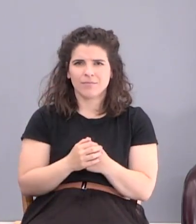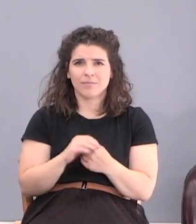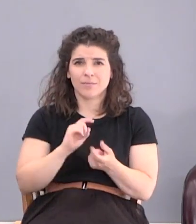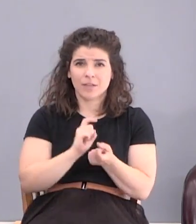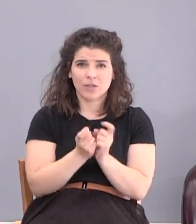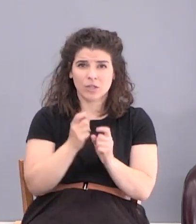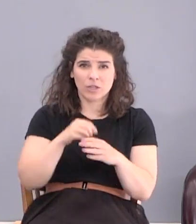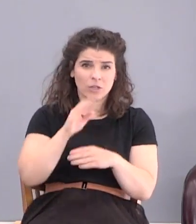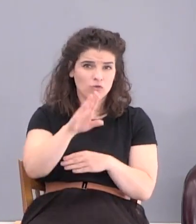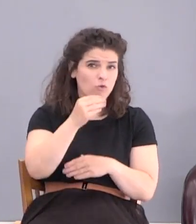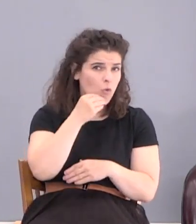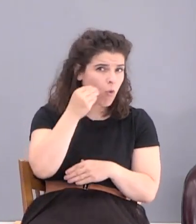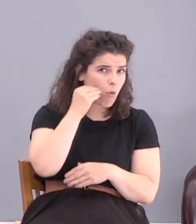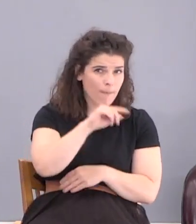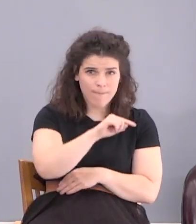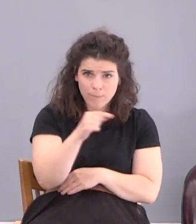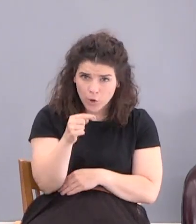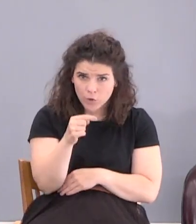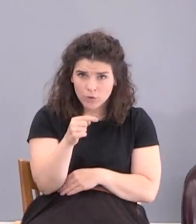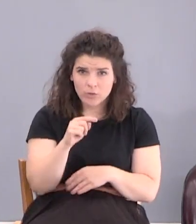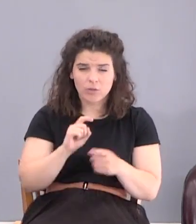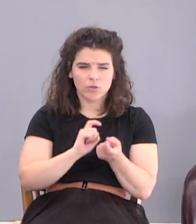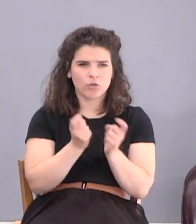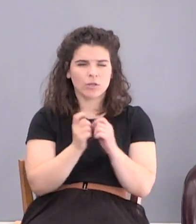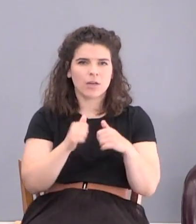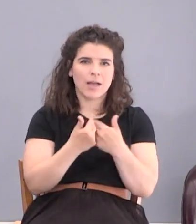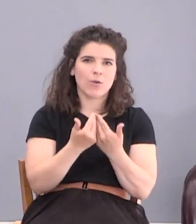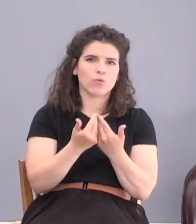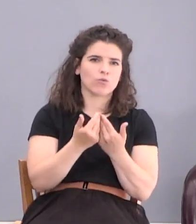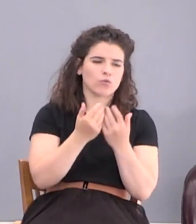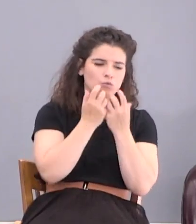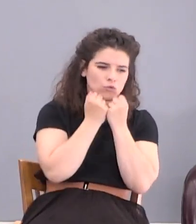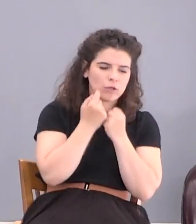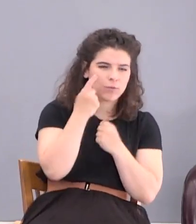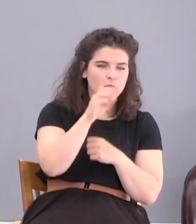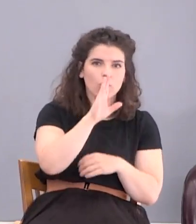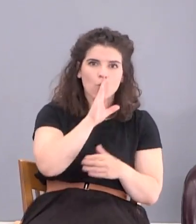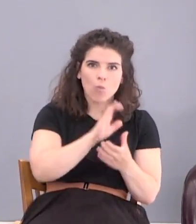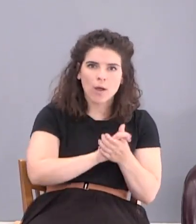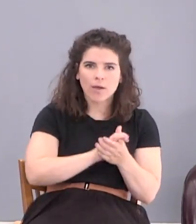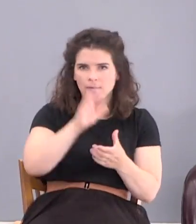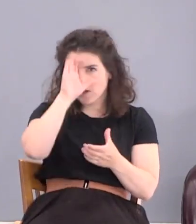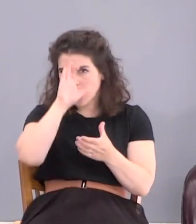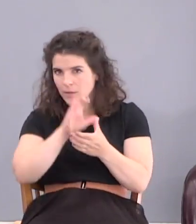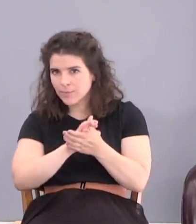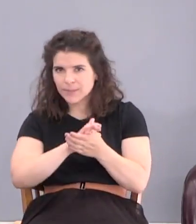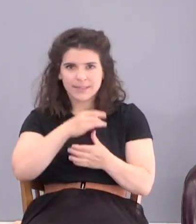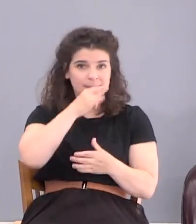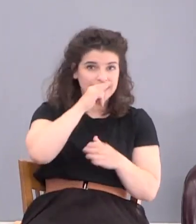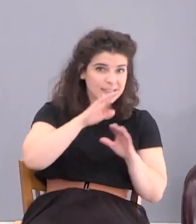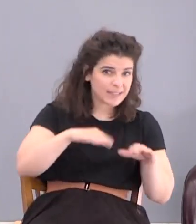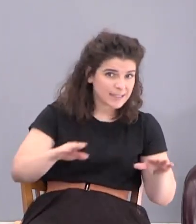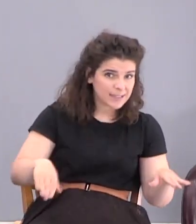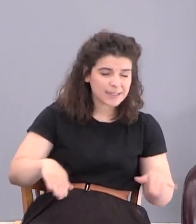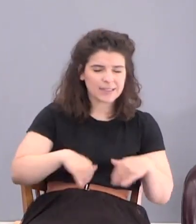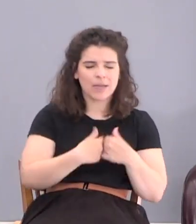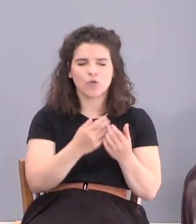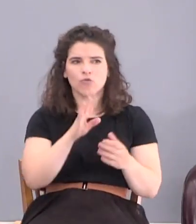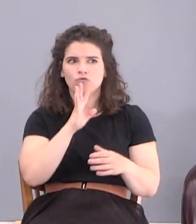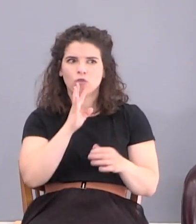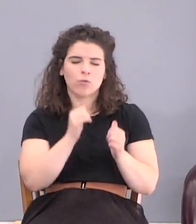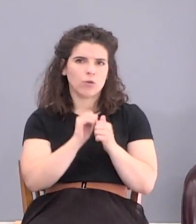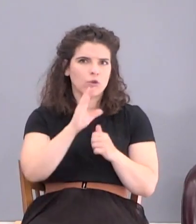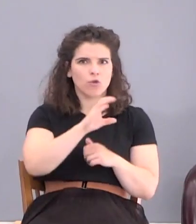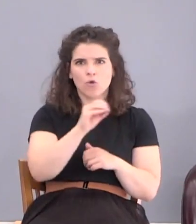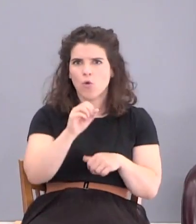changes in your home first. It changes in how you treat your wife, your husband, your kids, how you talk to your